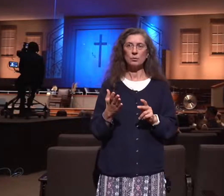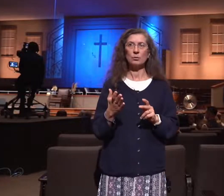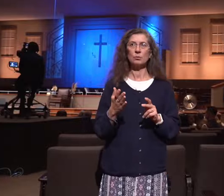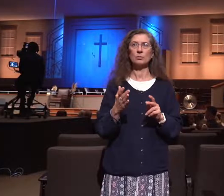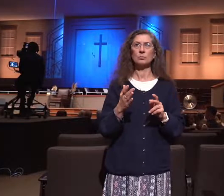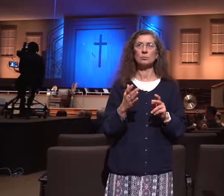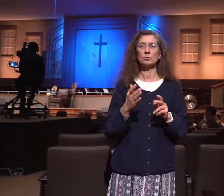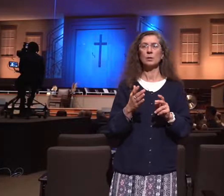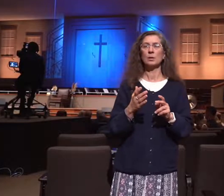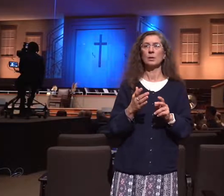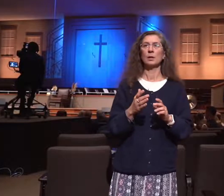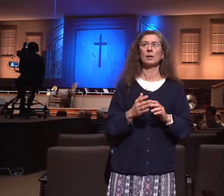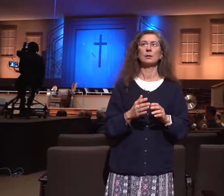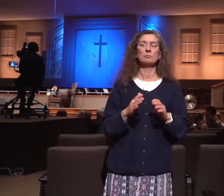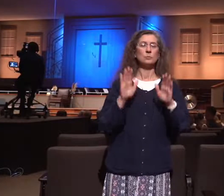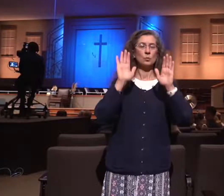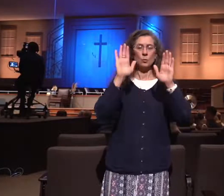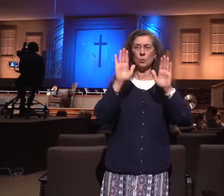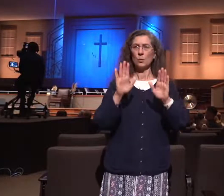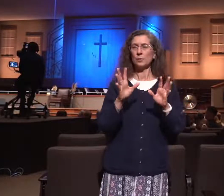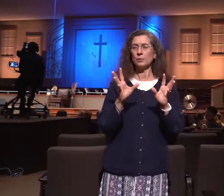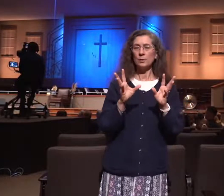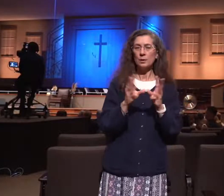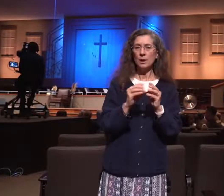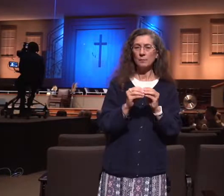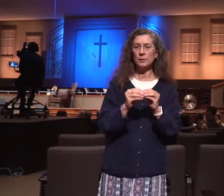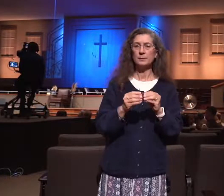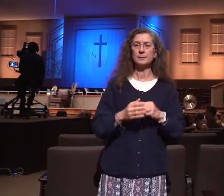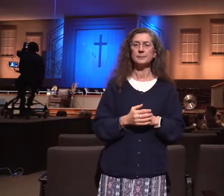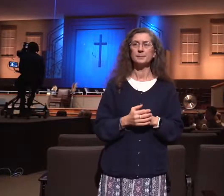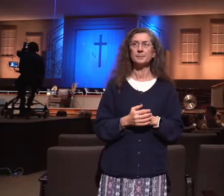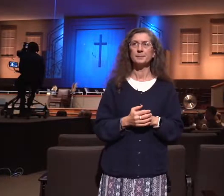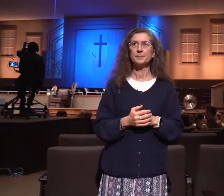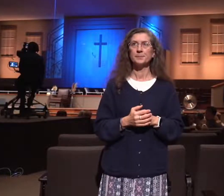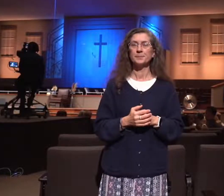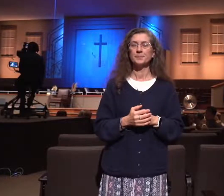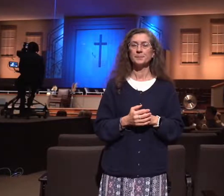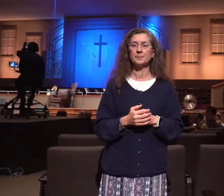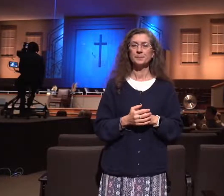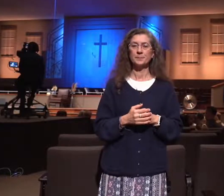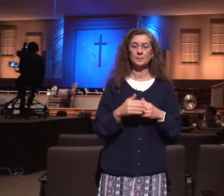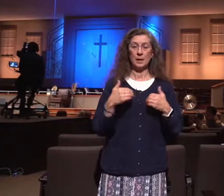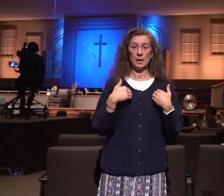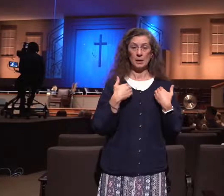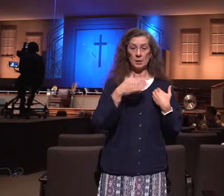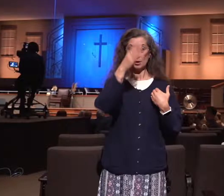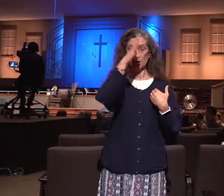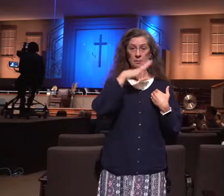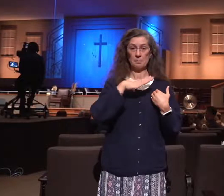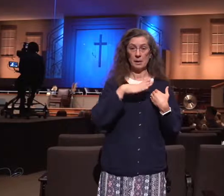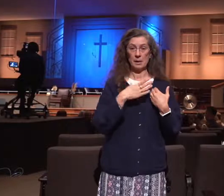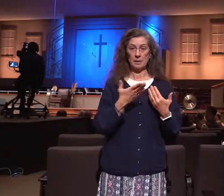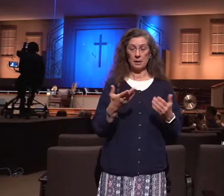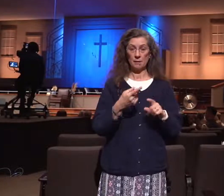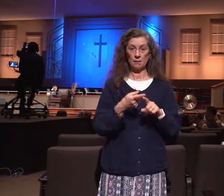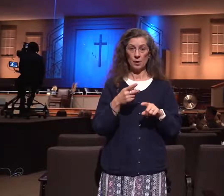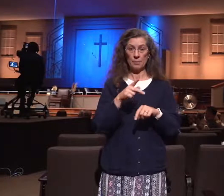represented. It was a wonderful conference. And a young man from the Philippines that's going to be involved in